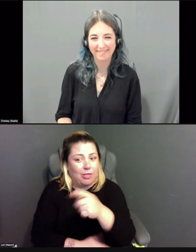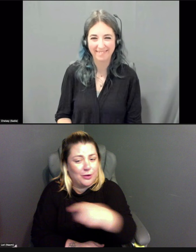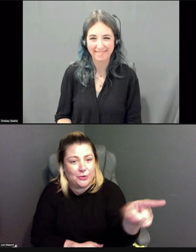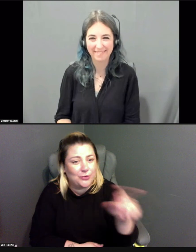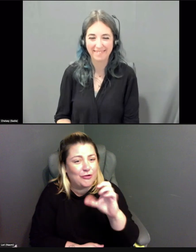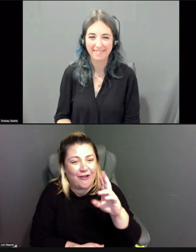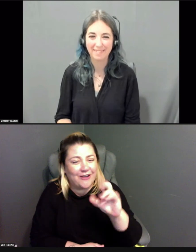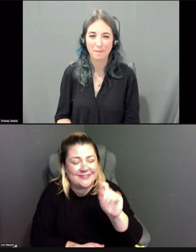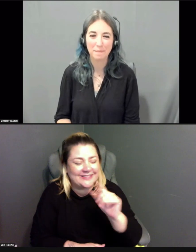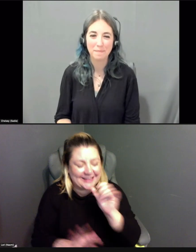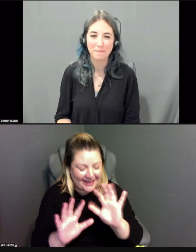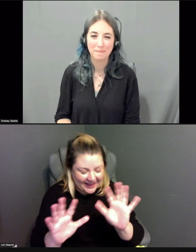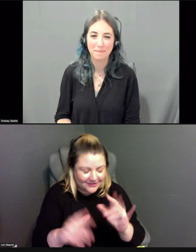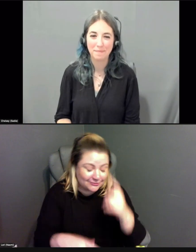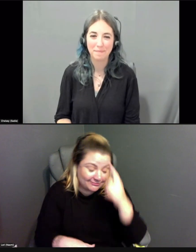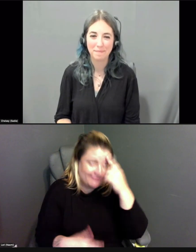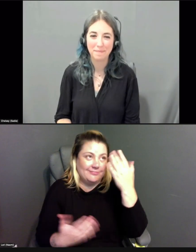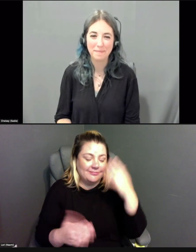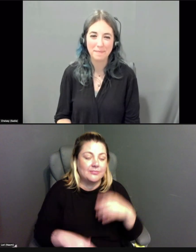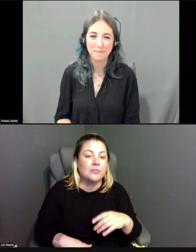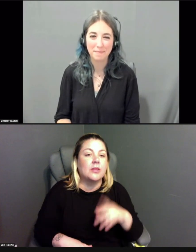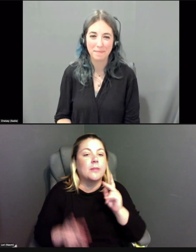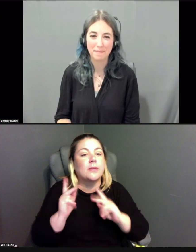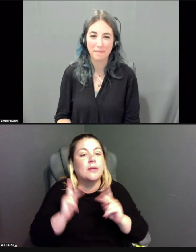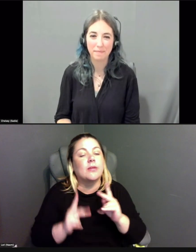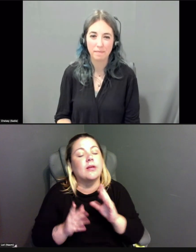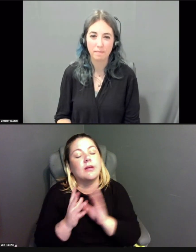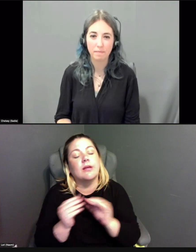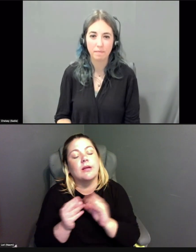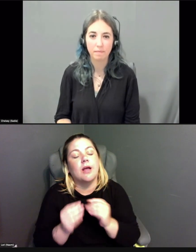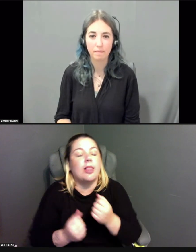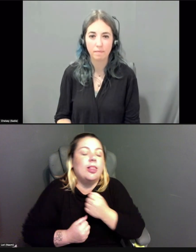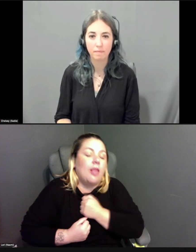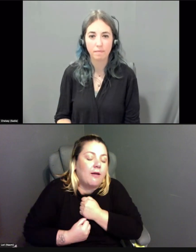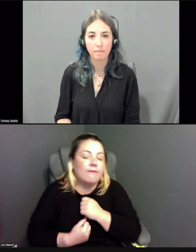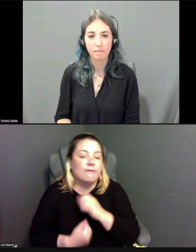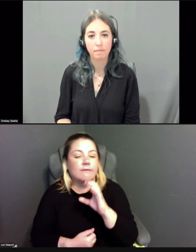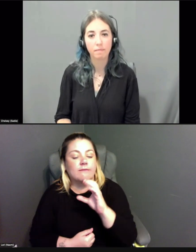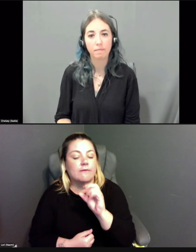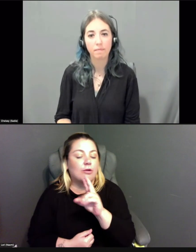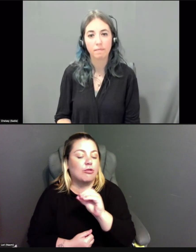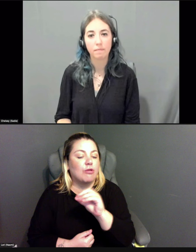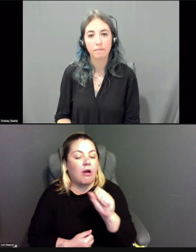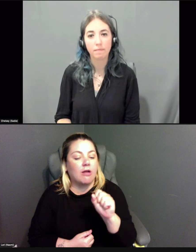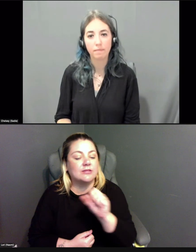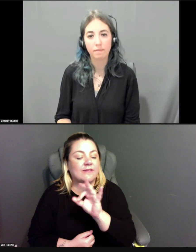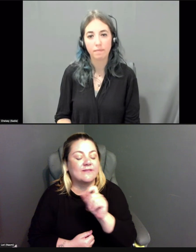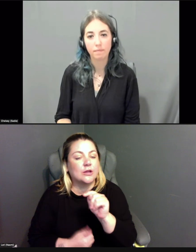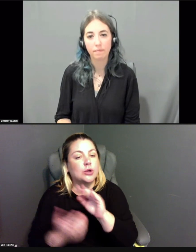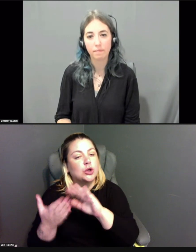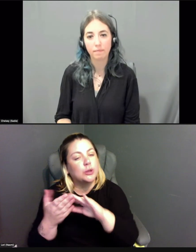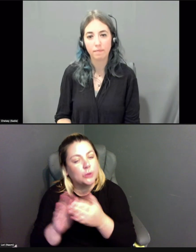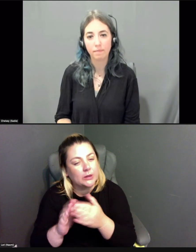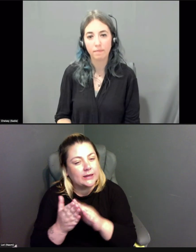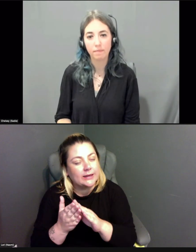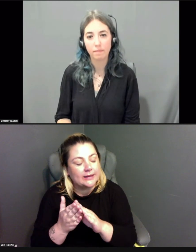that people are always like, oh, I love the community. And we look at